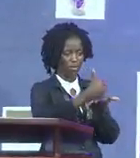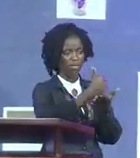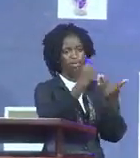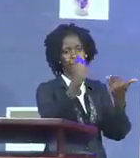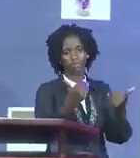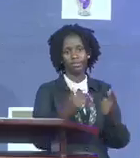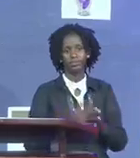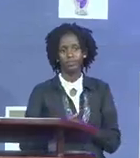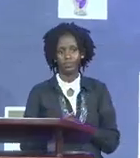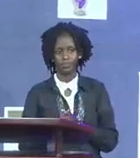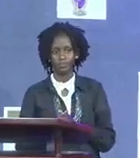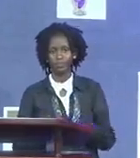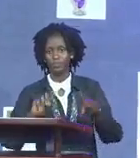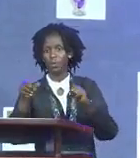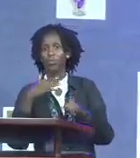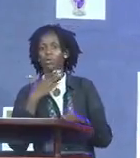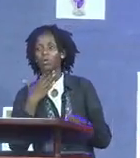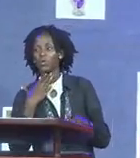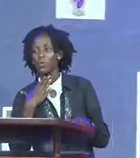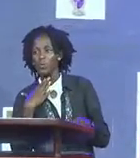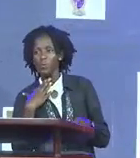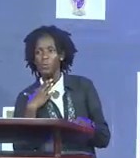give such an amount,